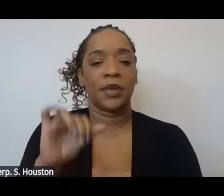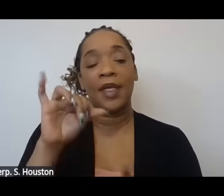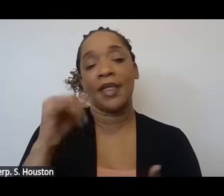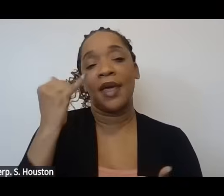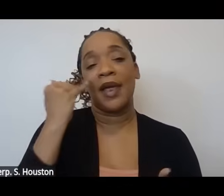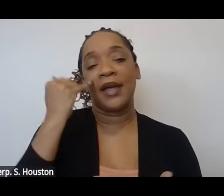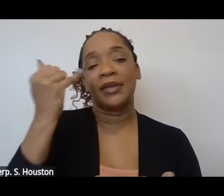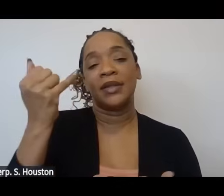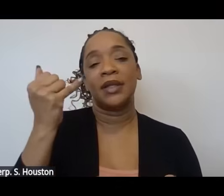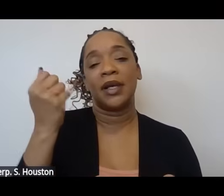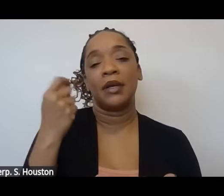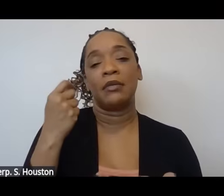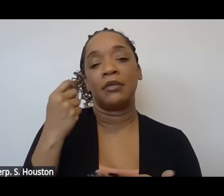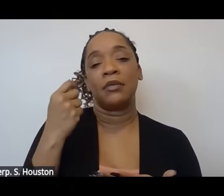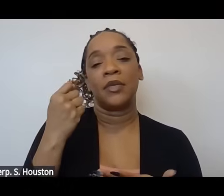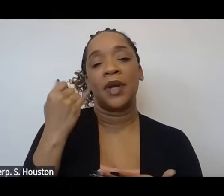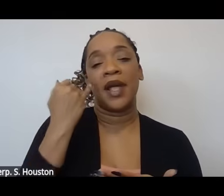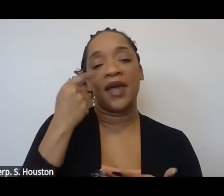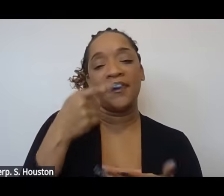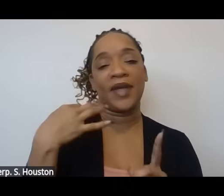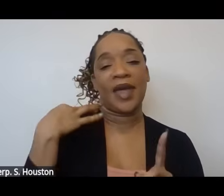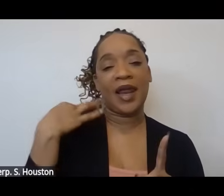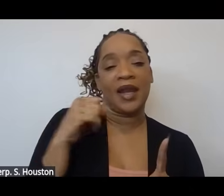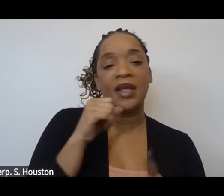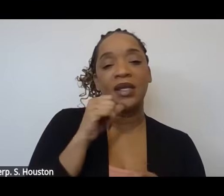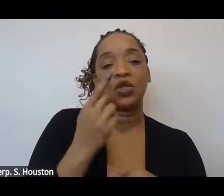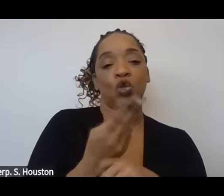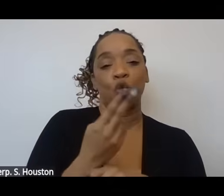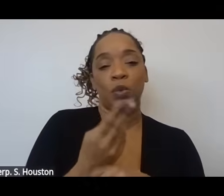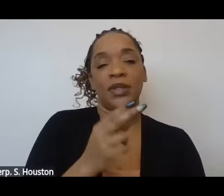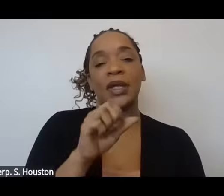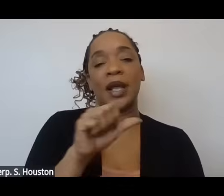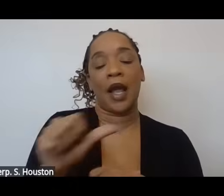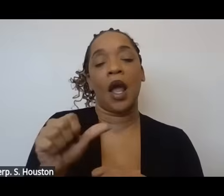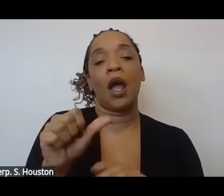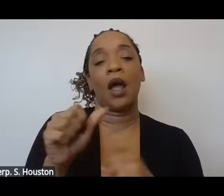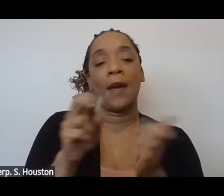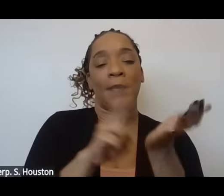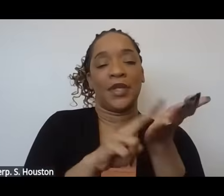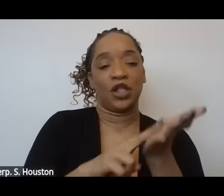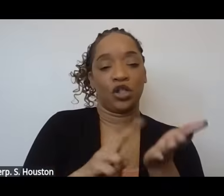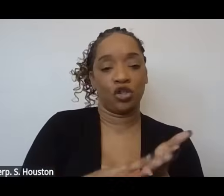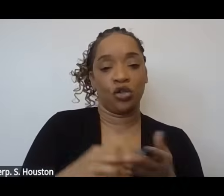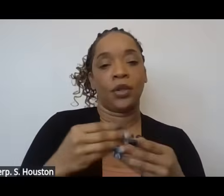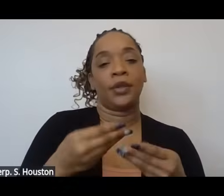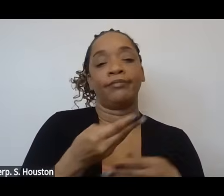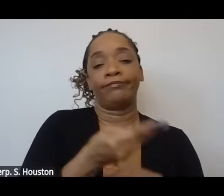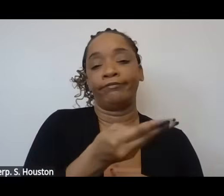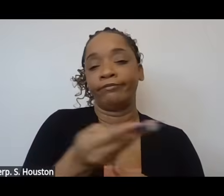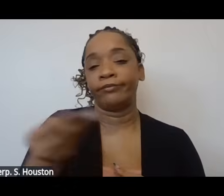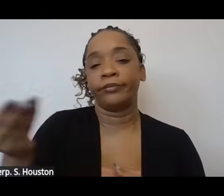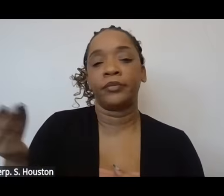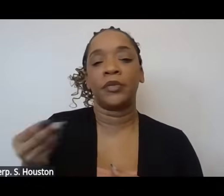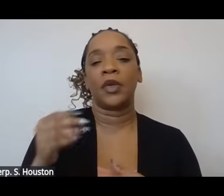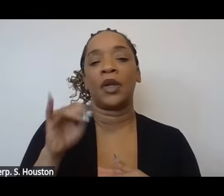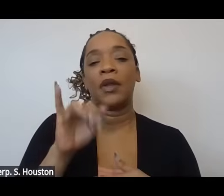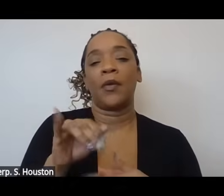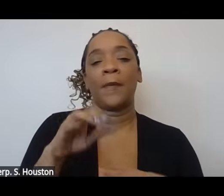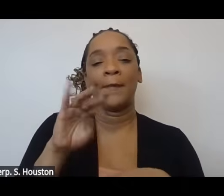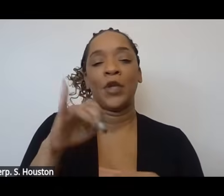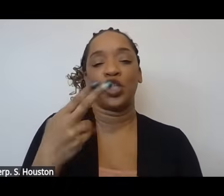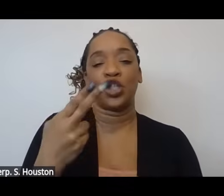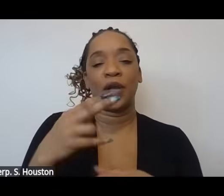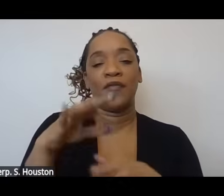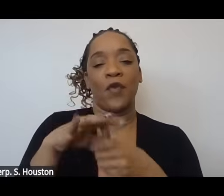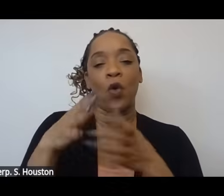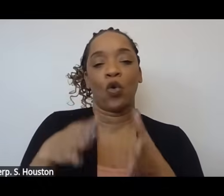candidate is using a petition circulators who are not registered Michigan voters or who reside out of state, the candidate should provide a signature exemplar for each